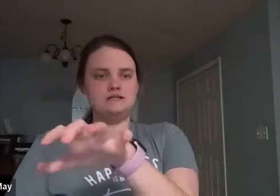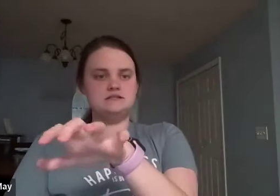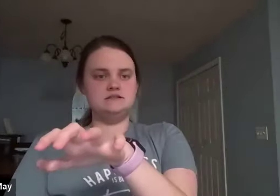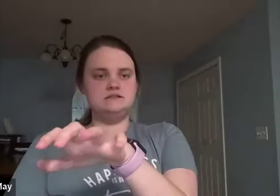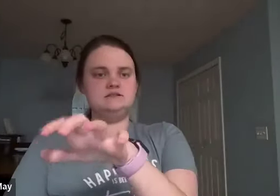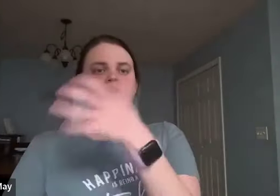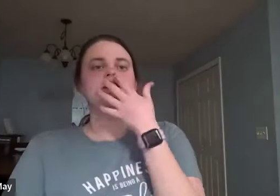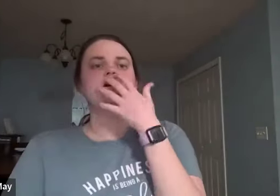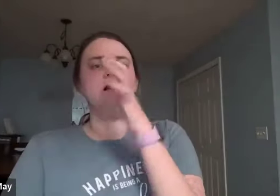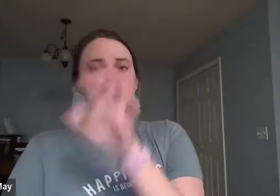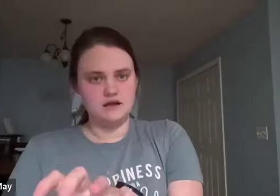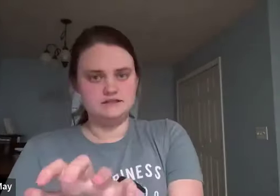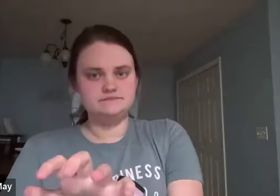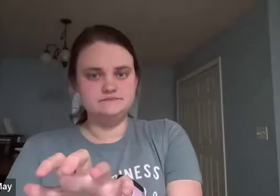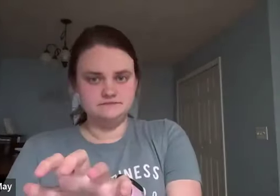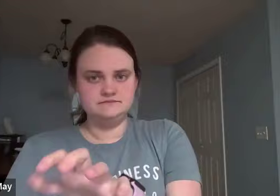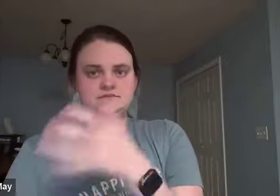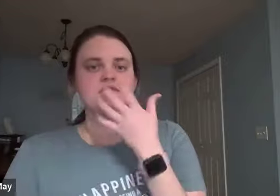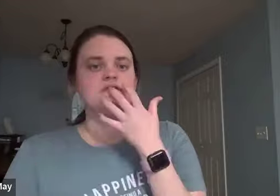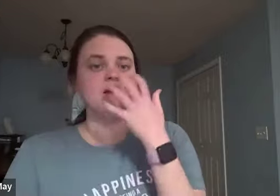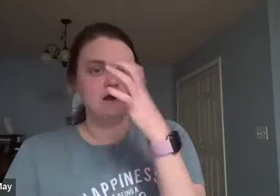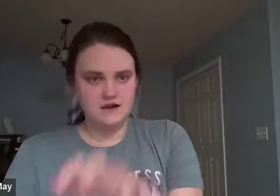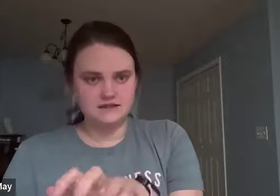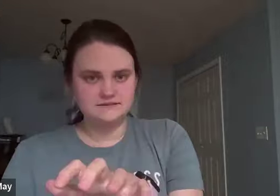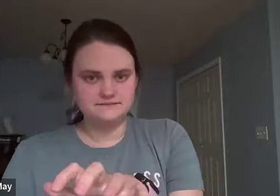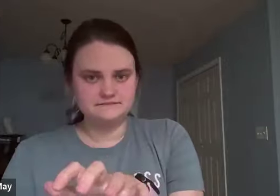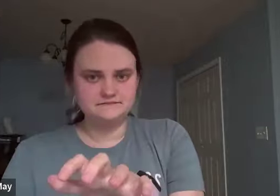hot, hot, hot.